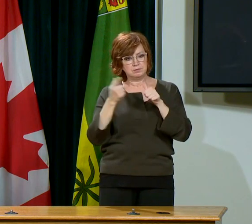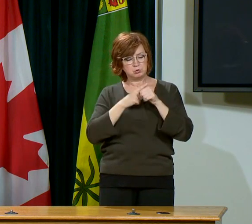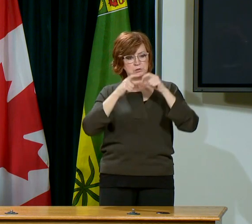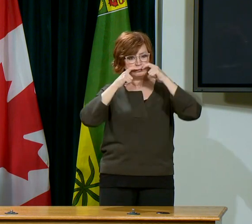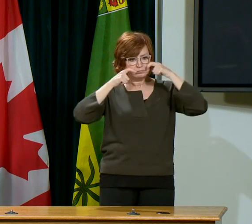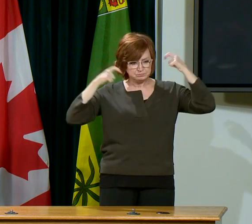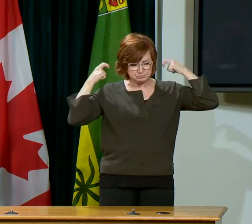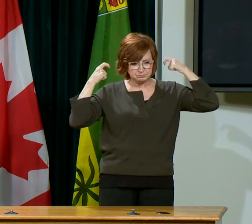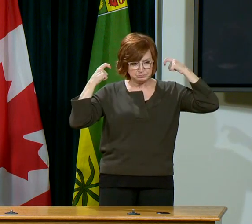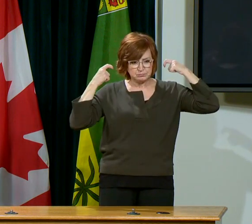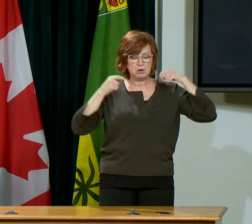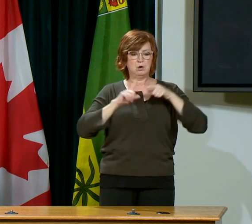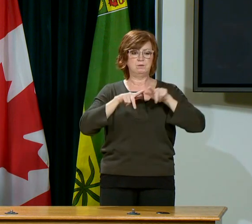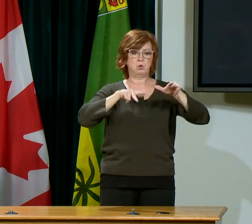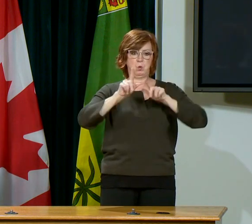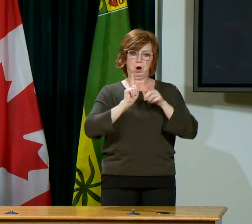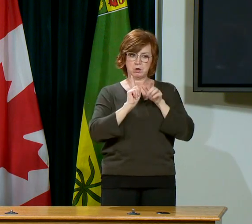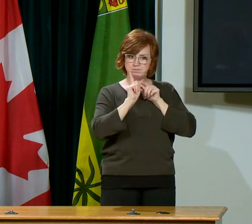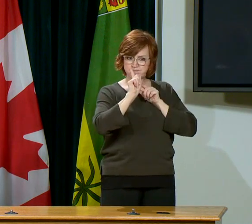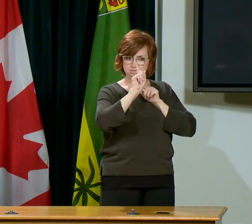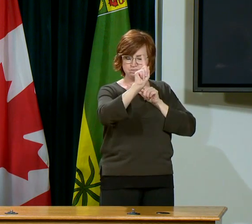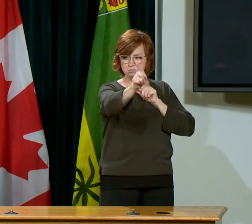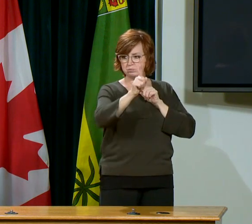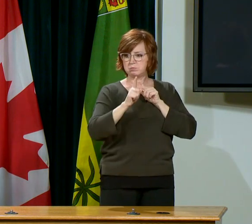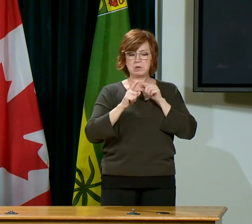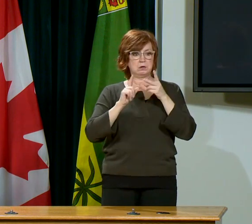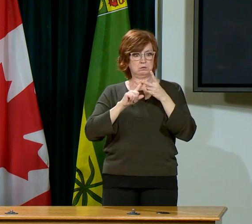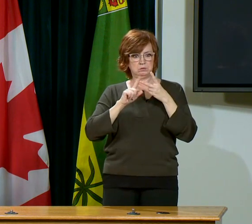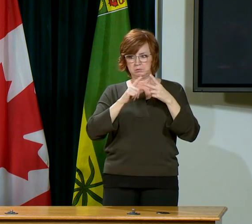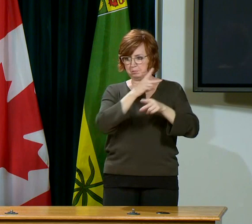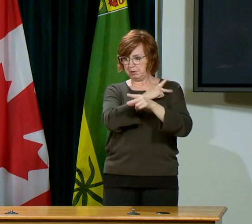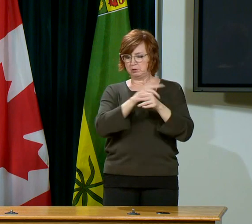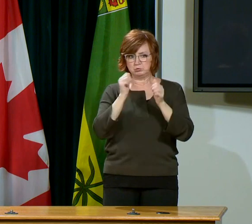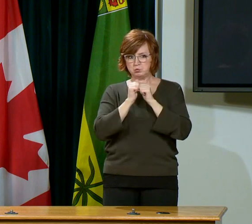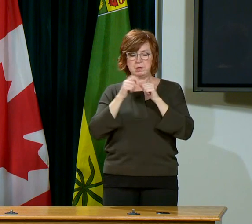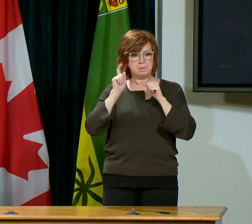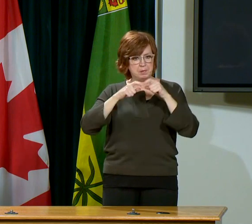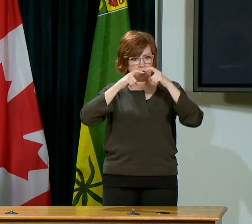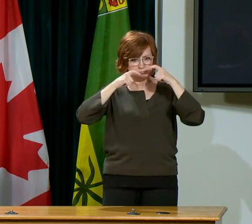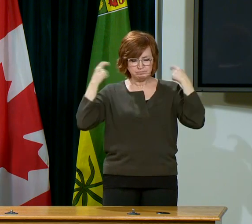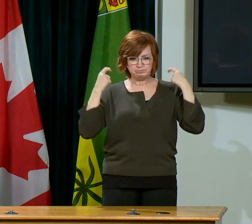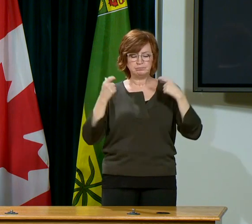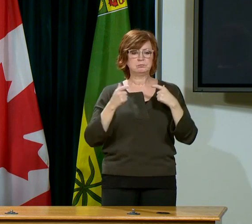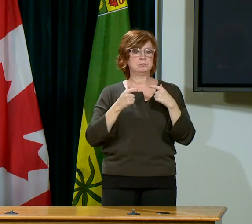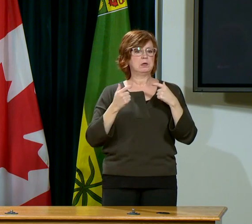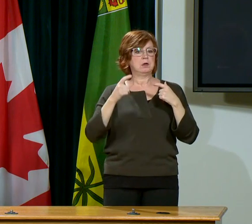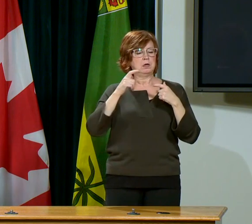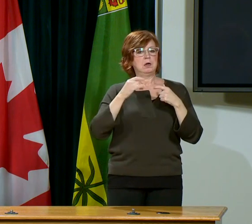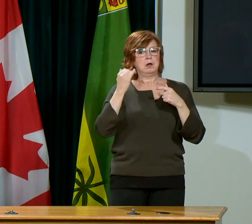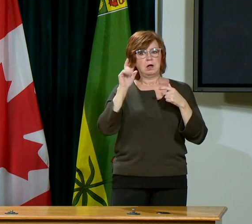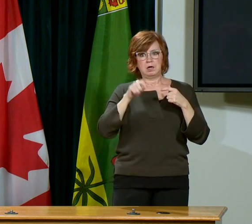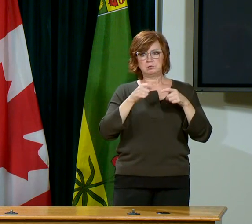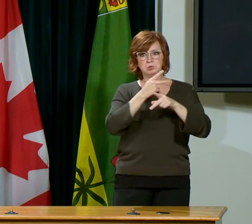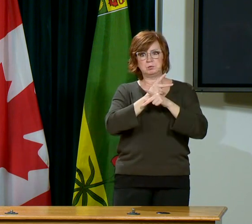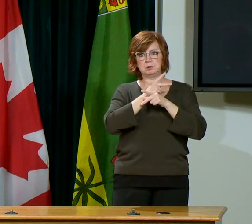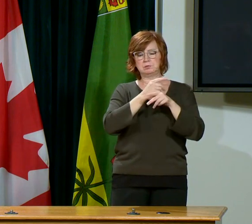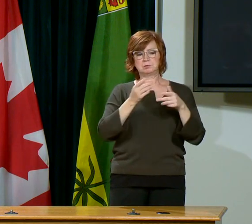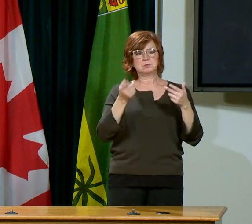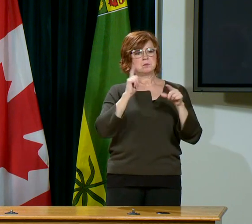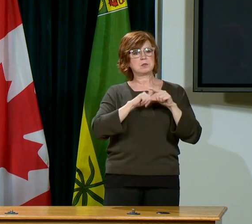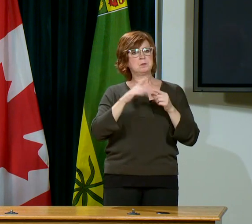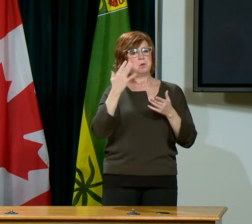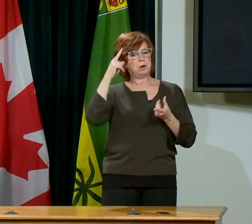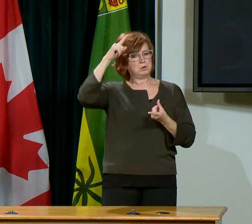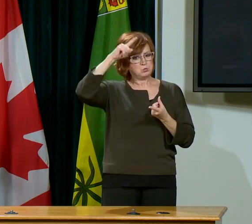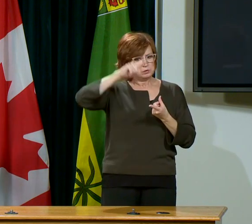SHA facility. These precautions are being implemented to ensure that no one is presenting with a flu-like illness and in an effort to decrease the